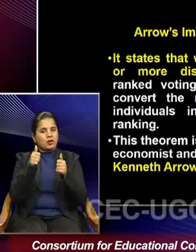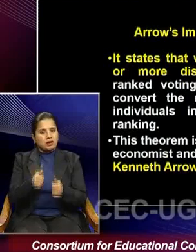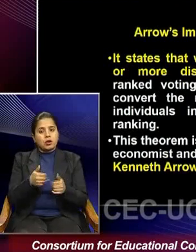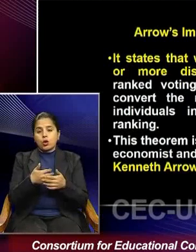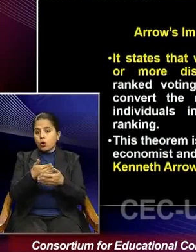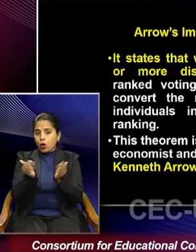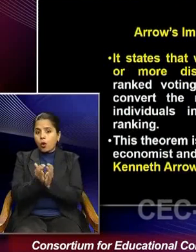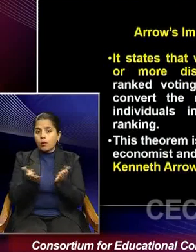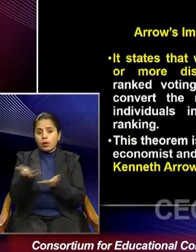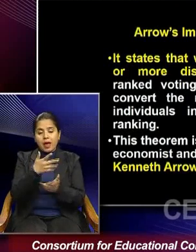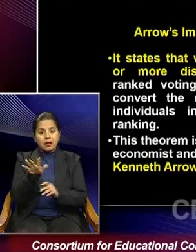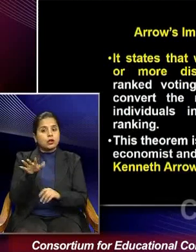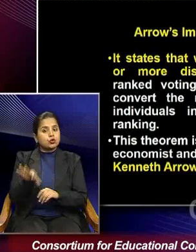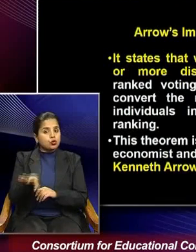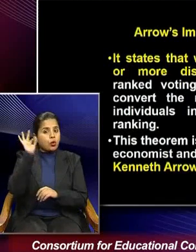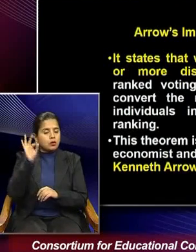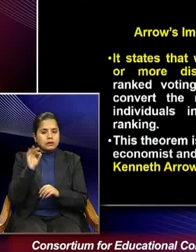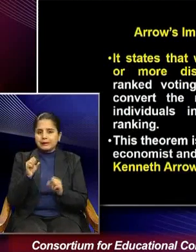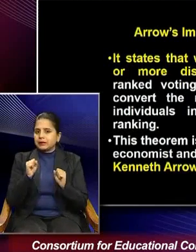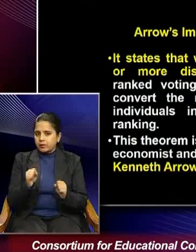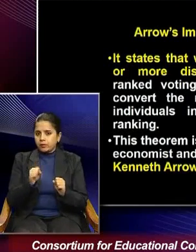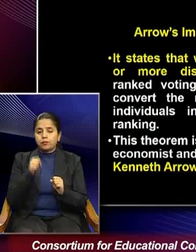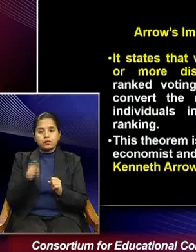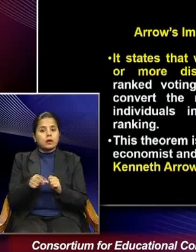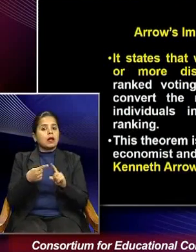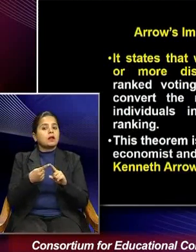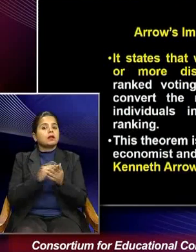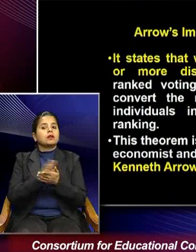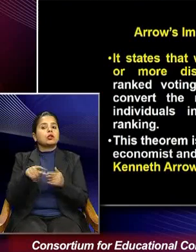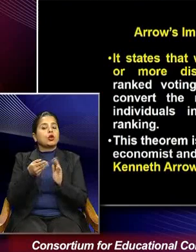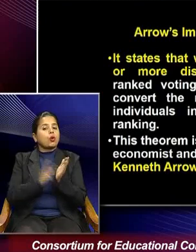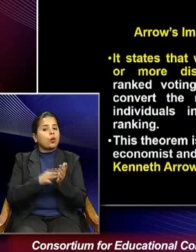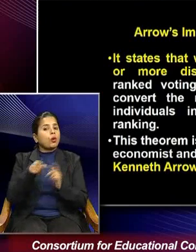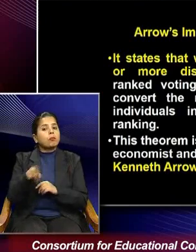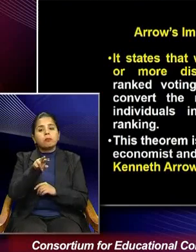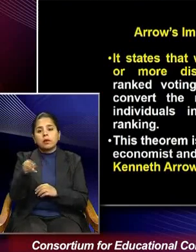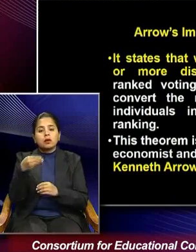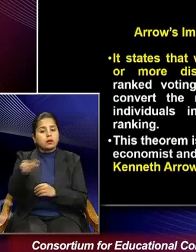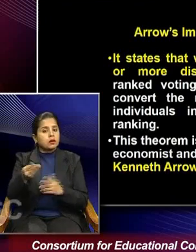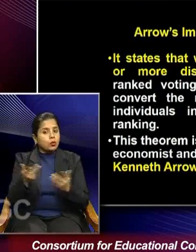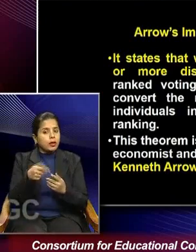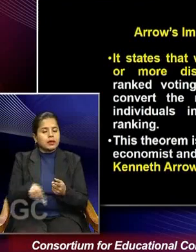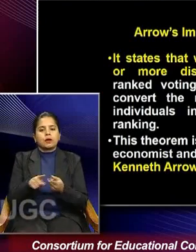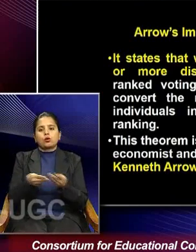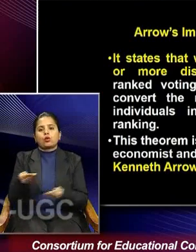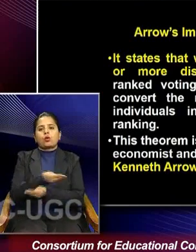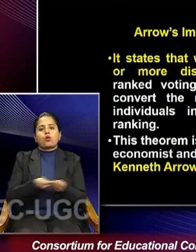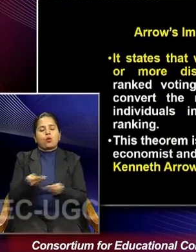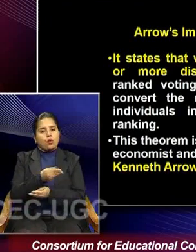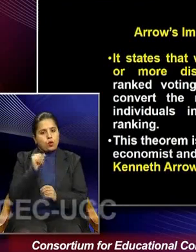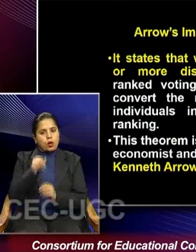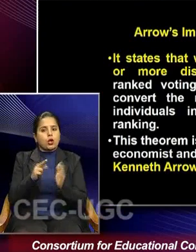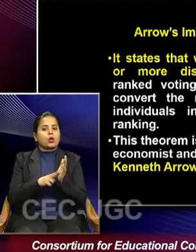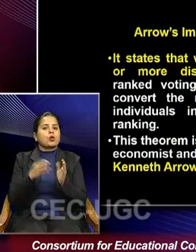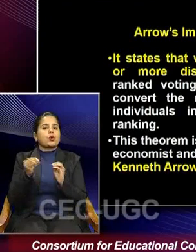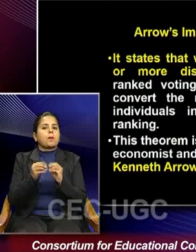community-wide ranking or choice. This theorem is named after economist,